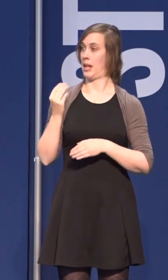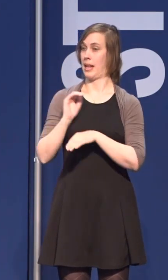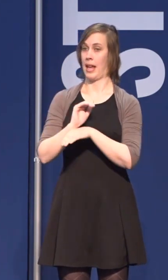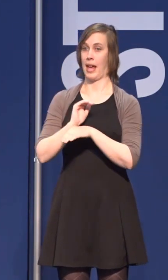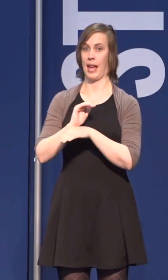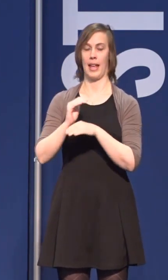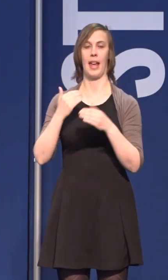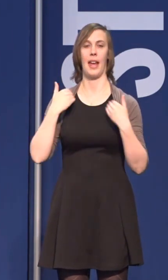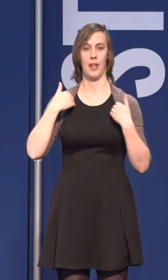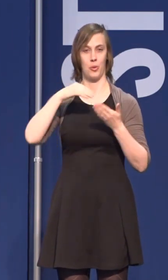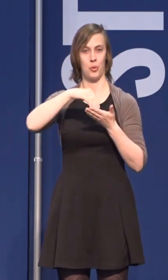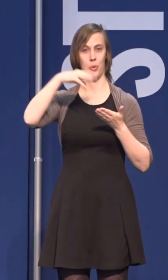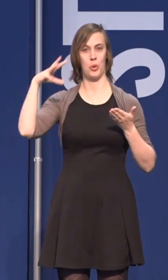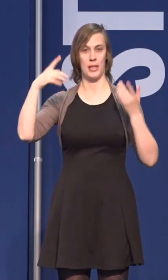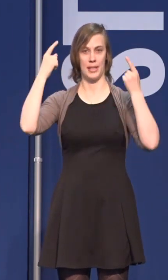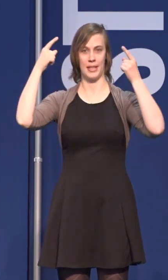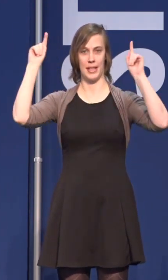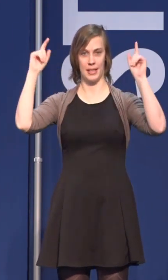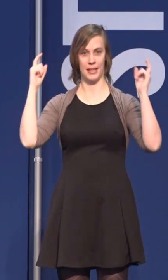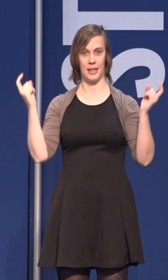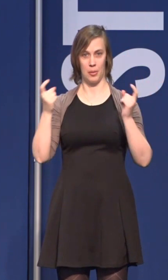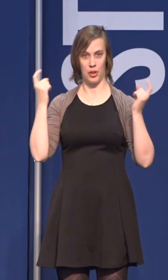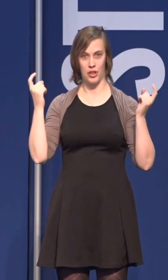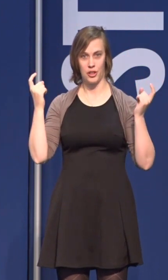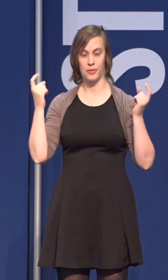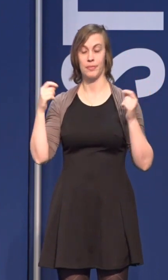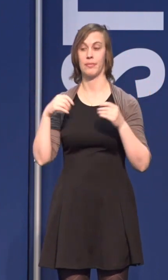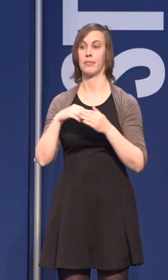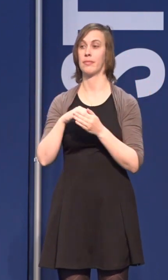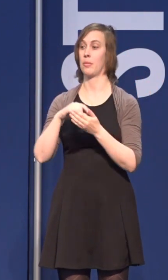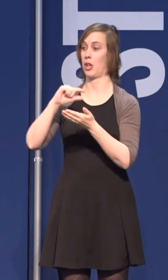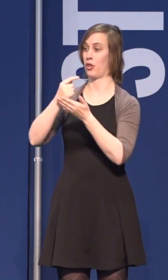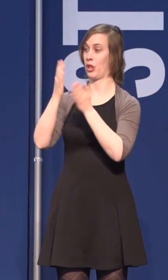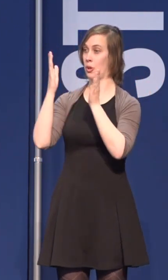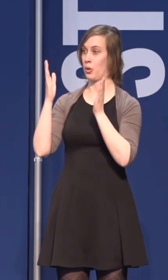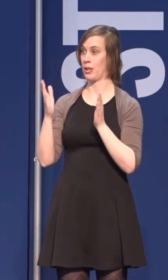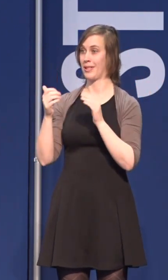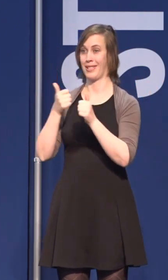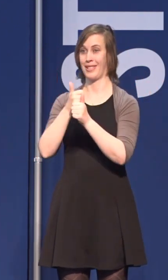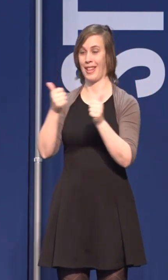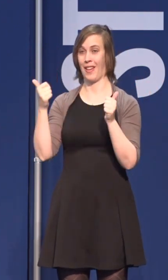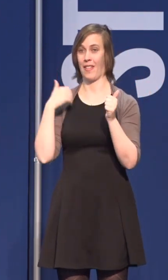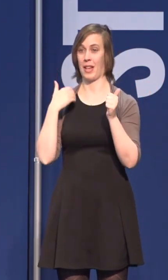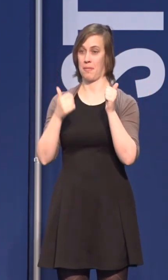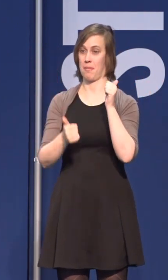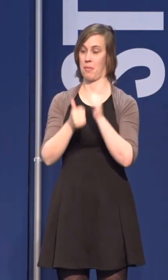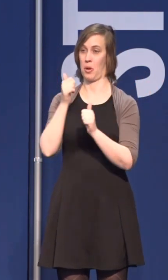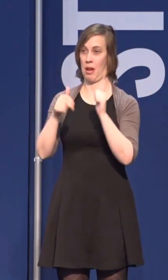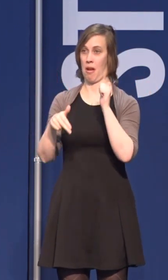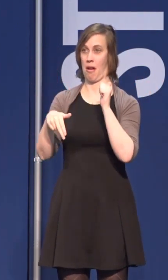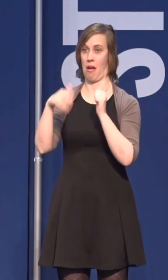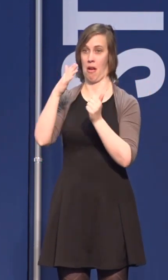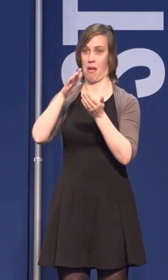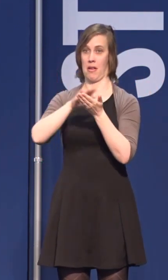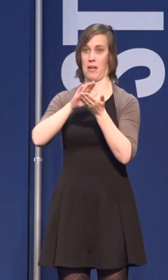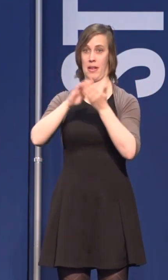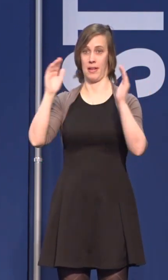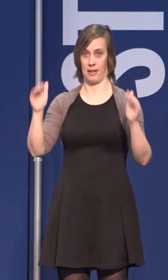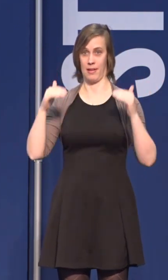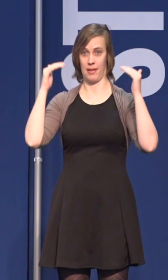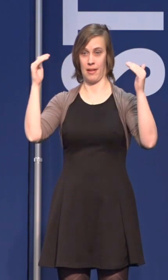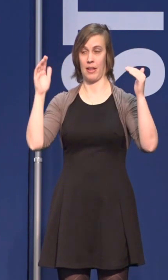campus, and recognition was given to graduates who achieved the highest academic standing in their respective